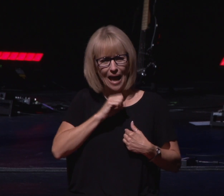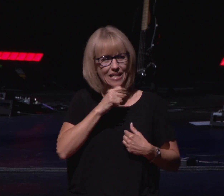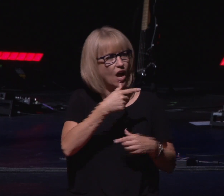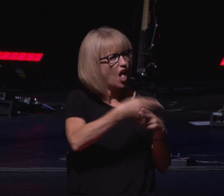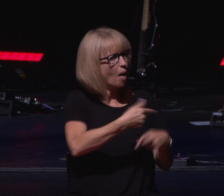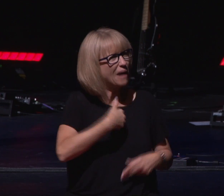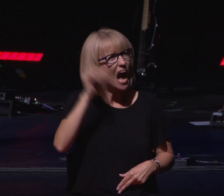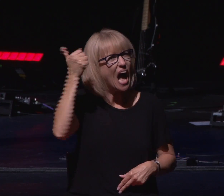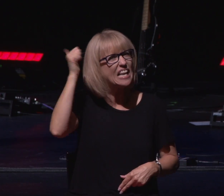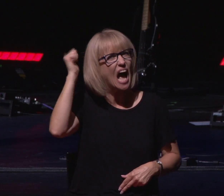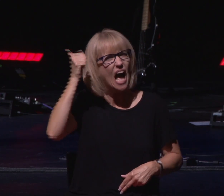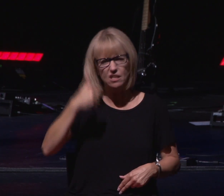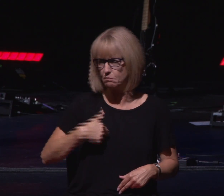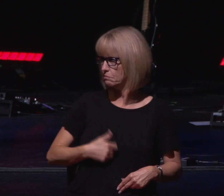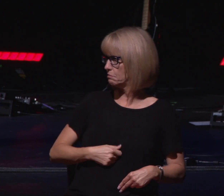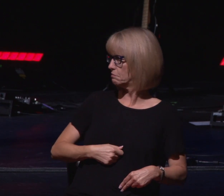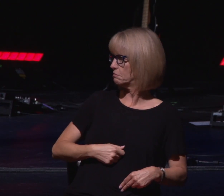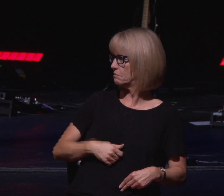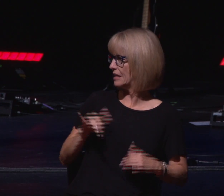wait, no.